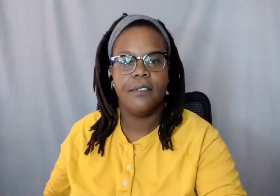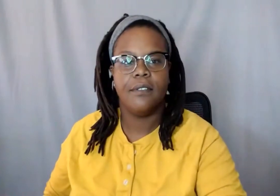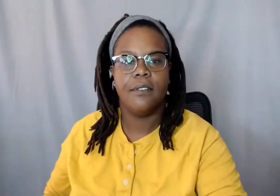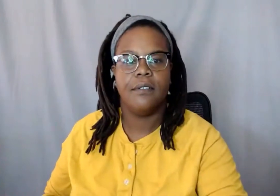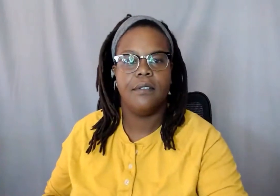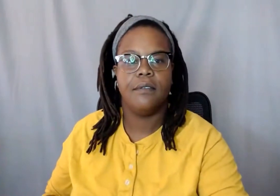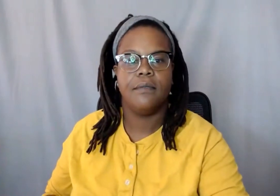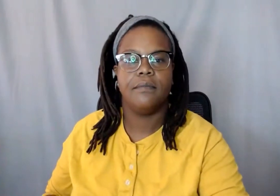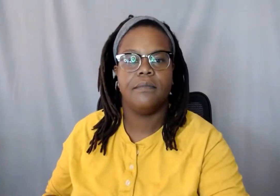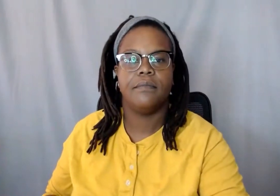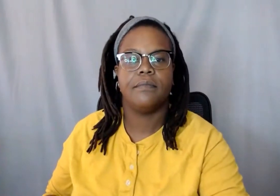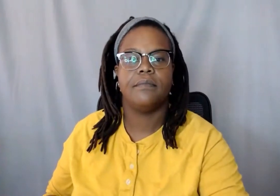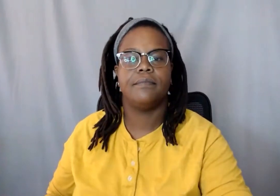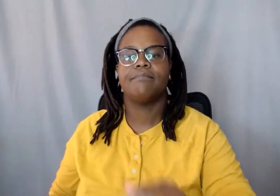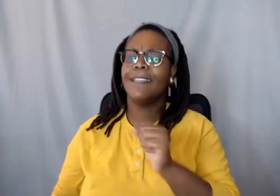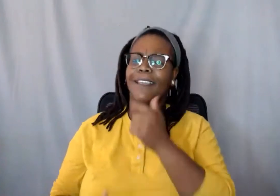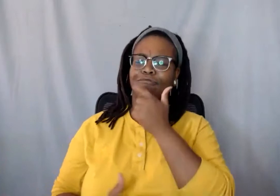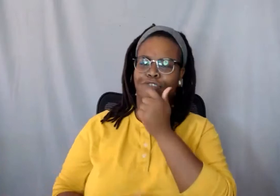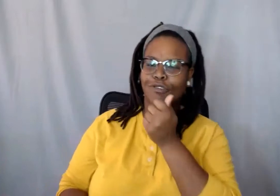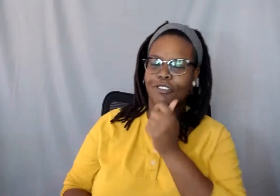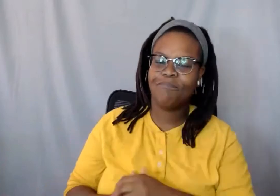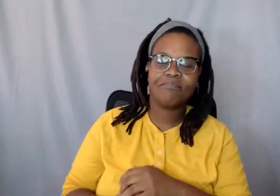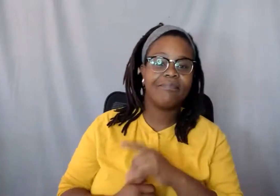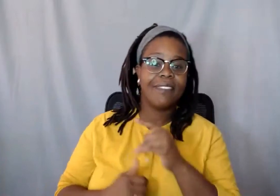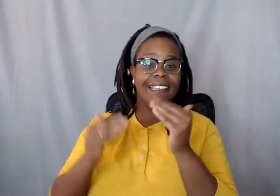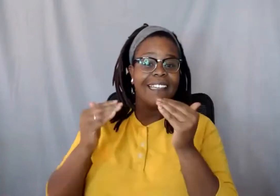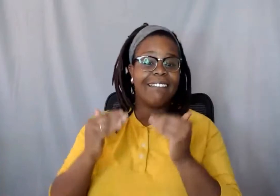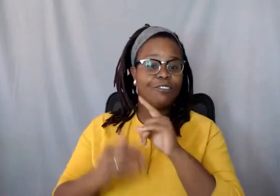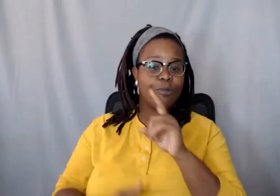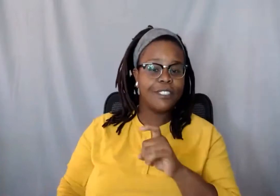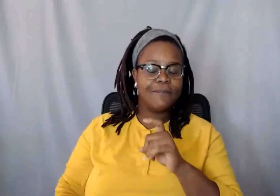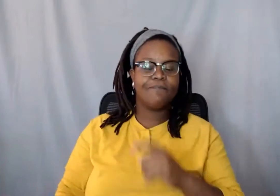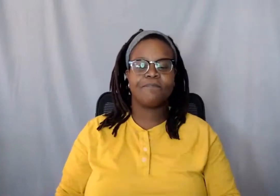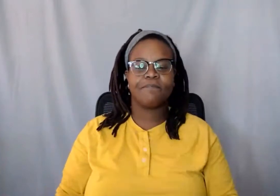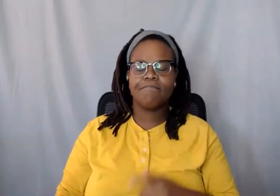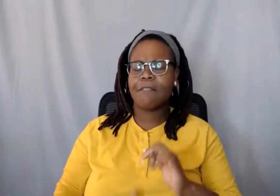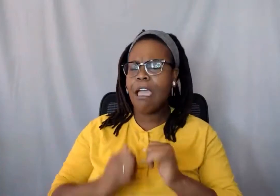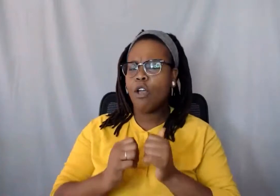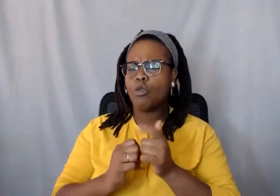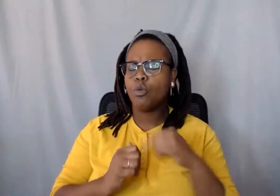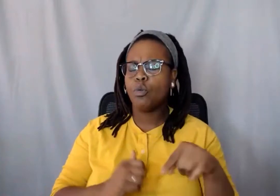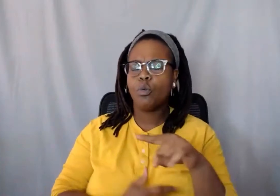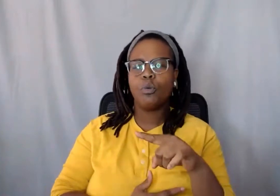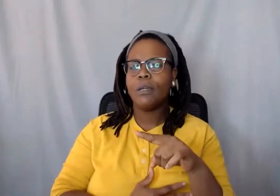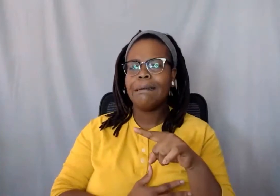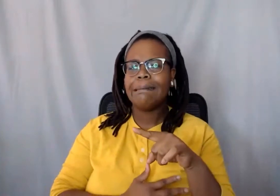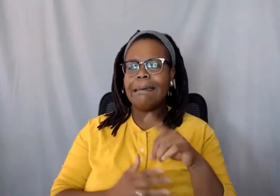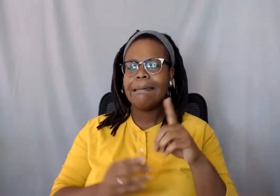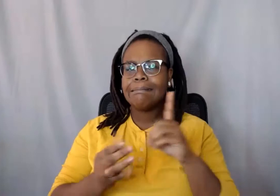Yeah, interesting. The next question would be, how do you guys define diversity? You know, how has it